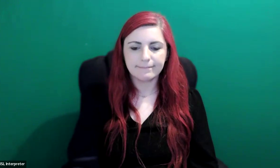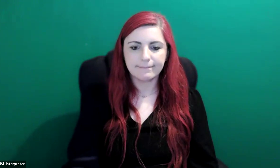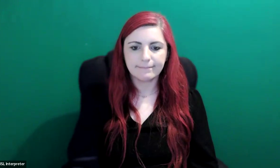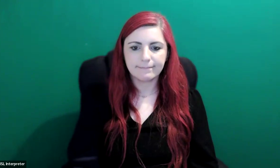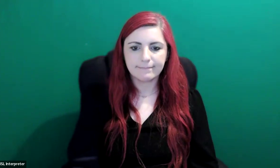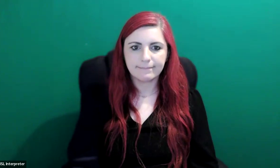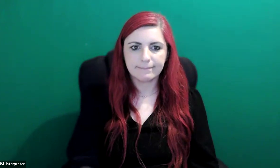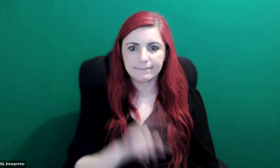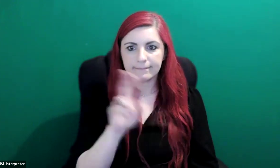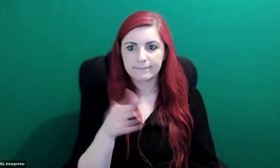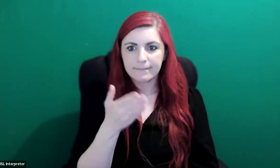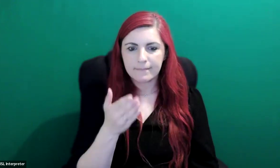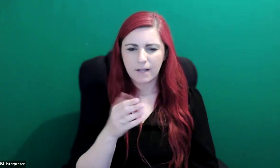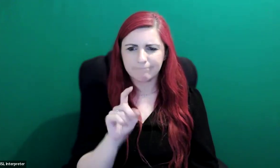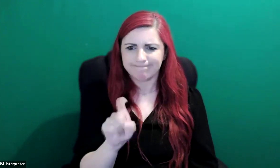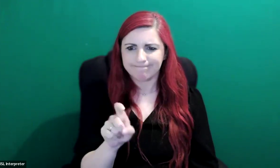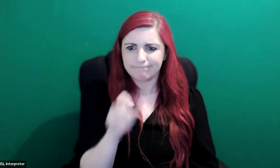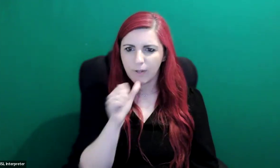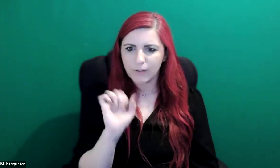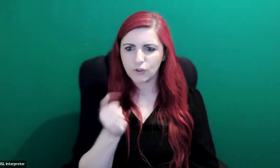Oh, my slide is not changing.